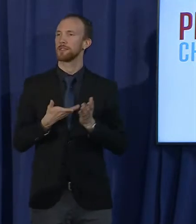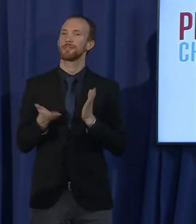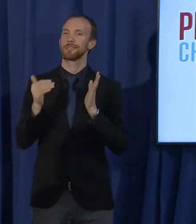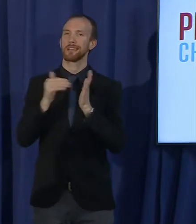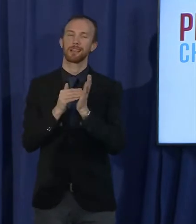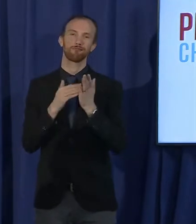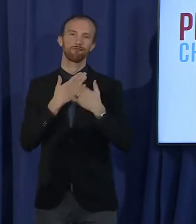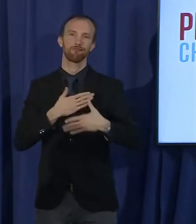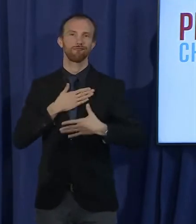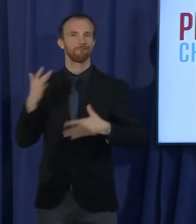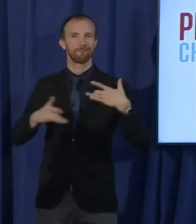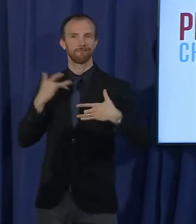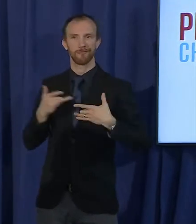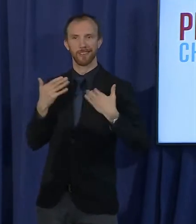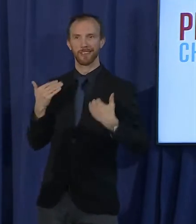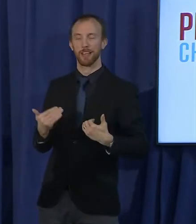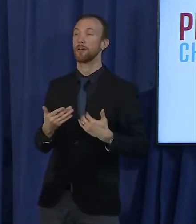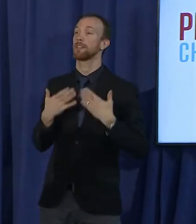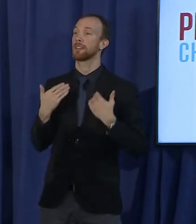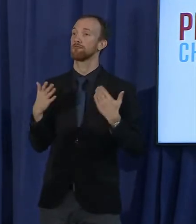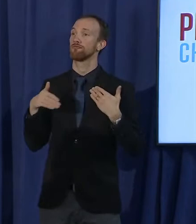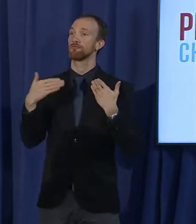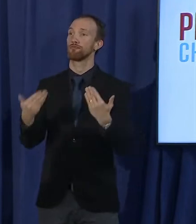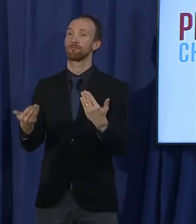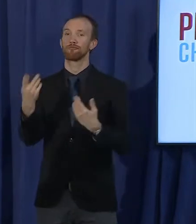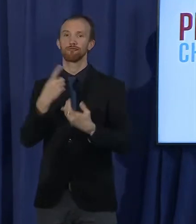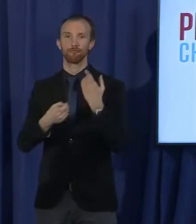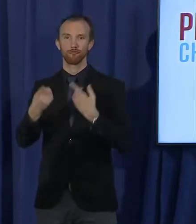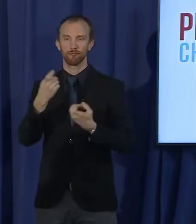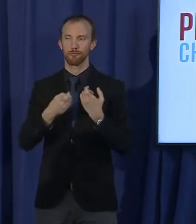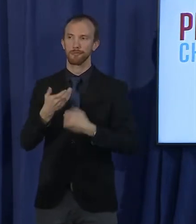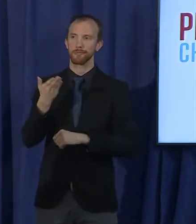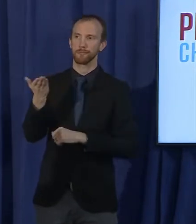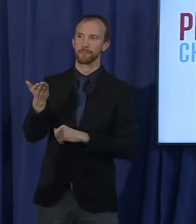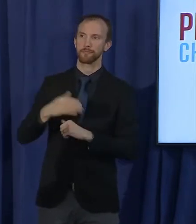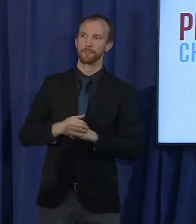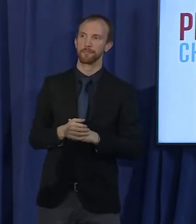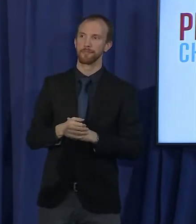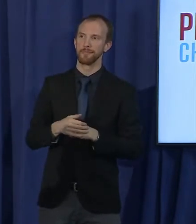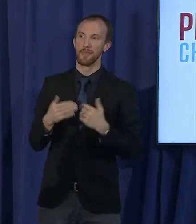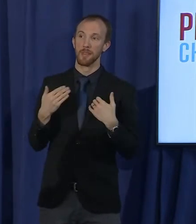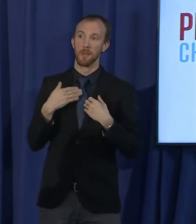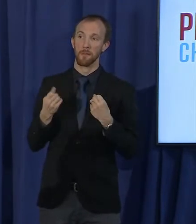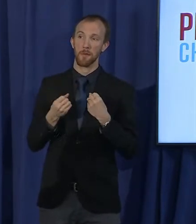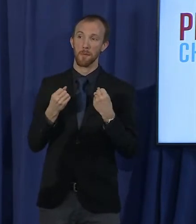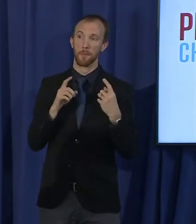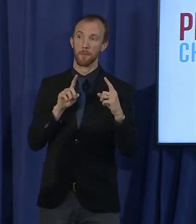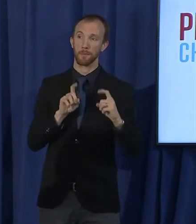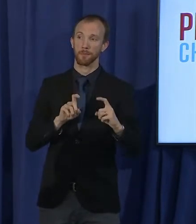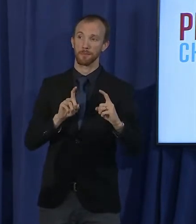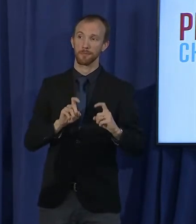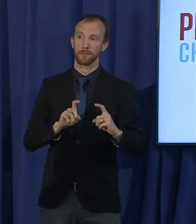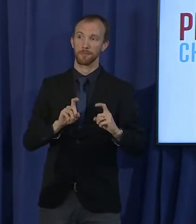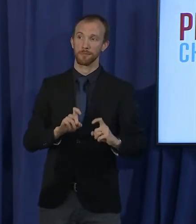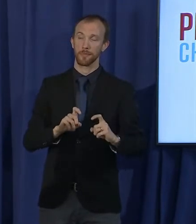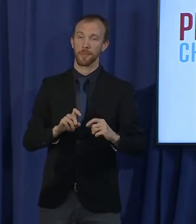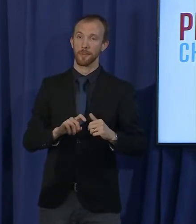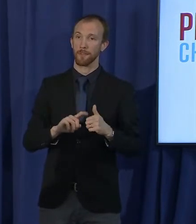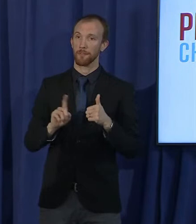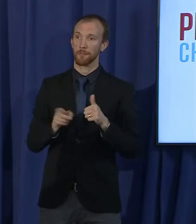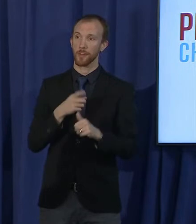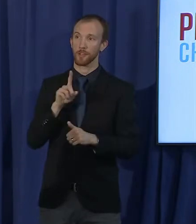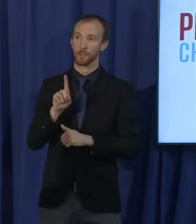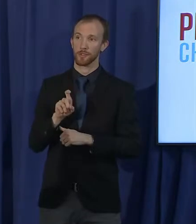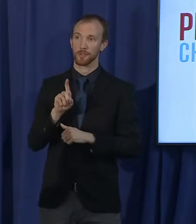take your questions. Good afternoon, Dr. Arwady. I'm Natalie Perez with Univision Chicago. I have many questions here, but I'm going to start first